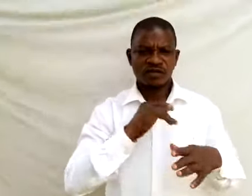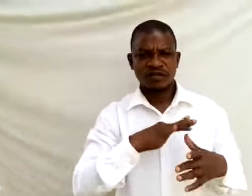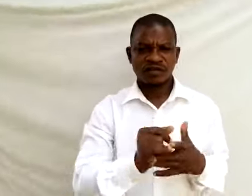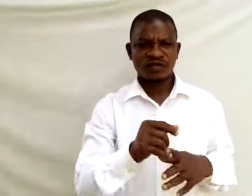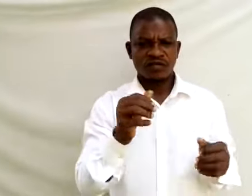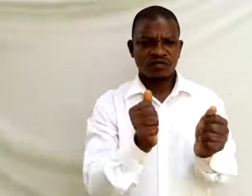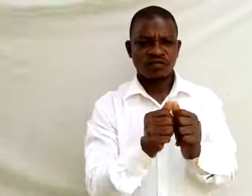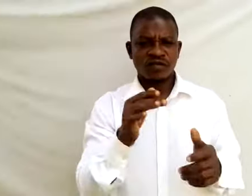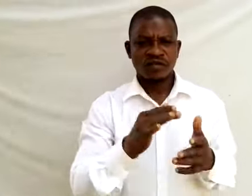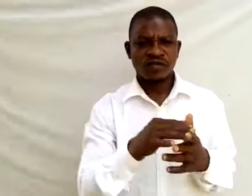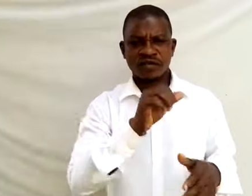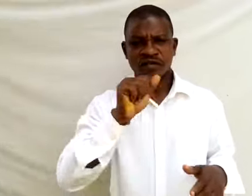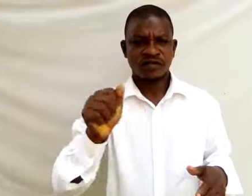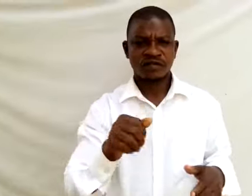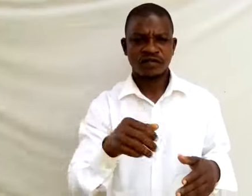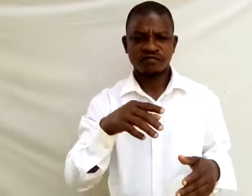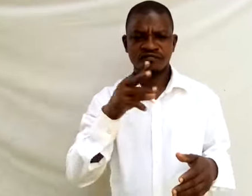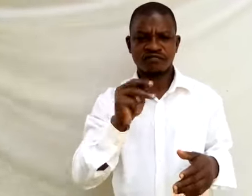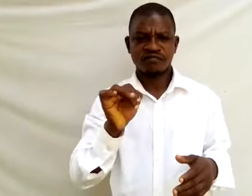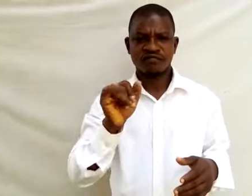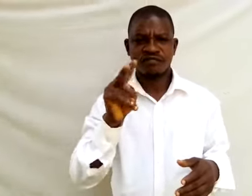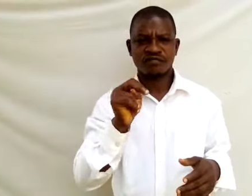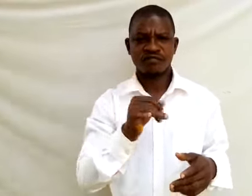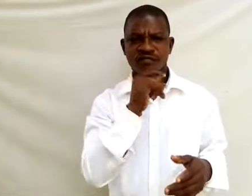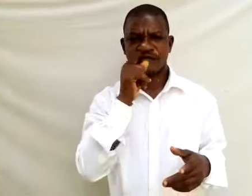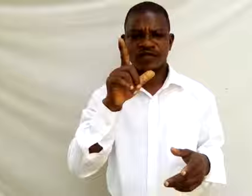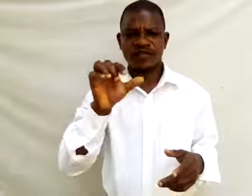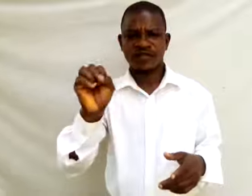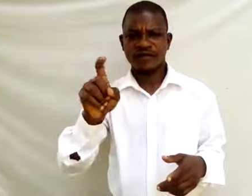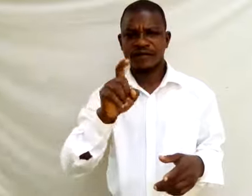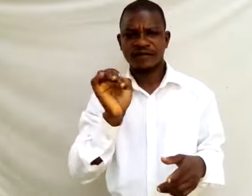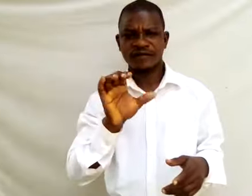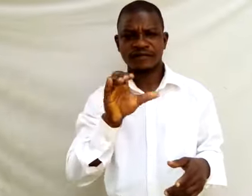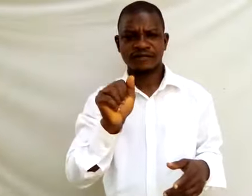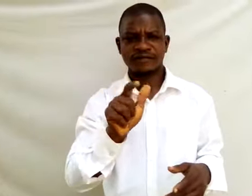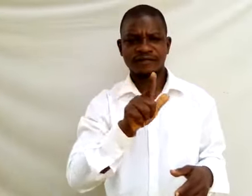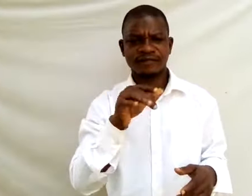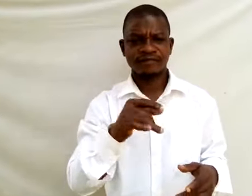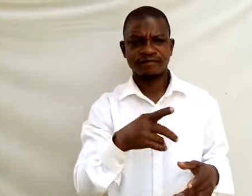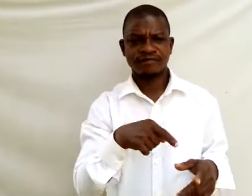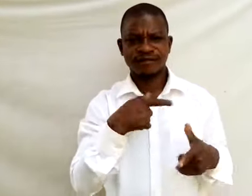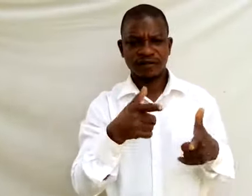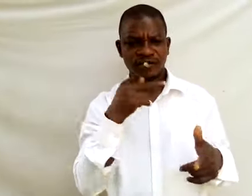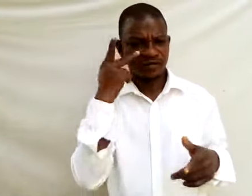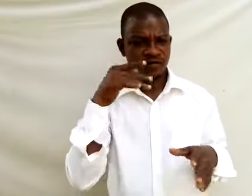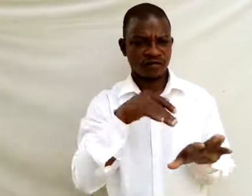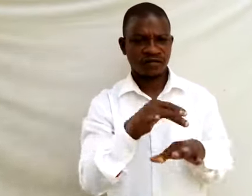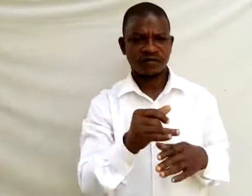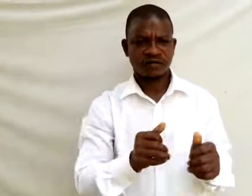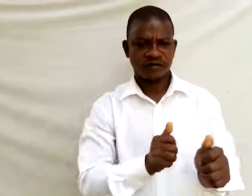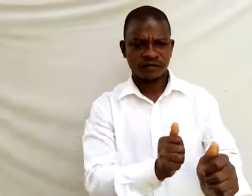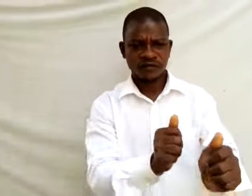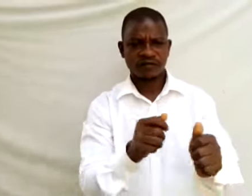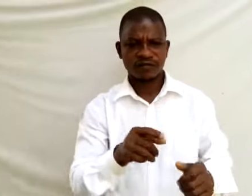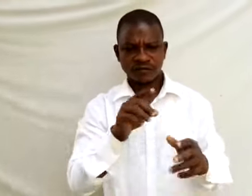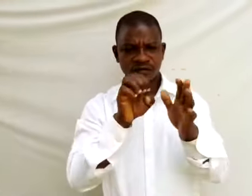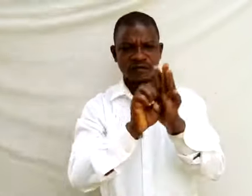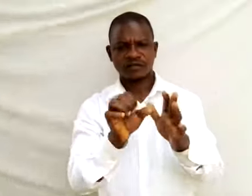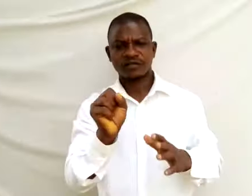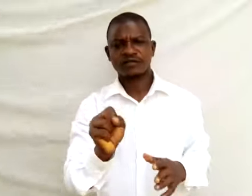with a main or a lexical verb. Let us look at the following examples.